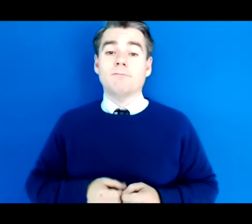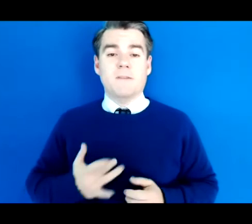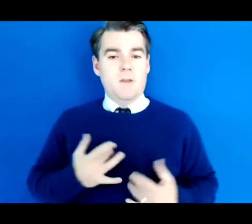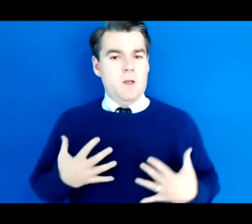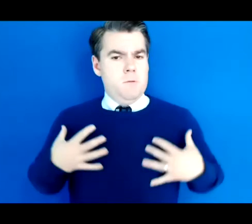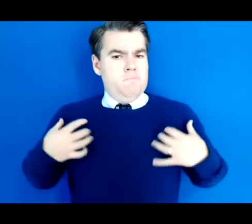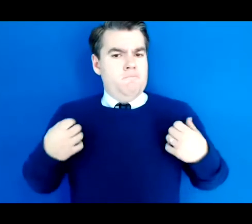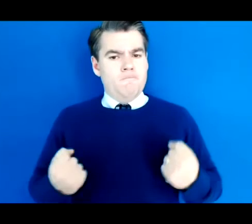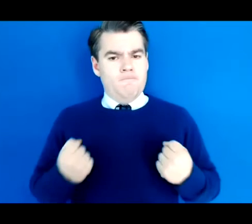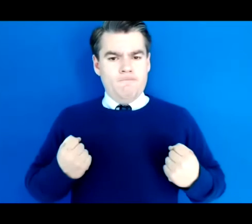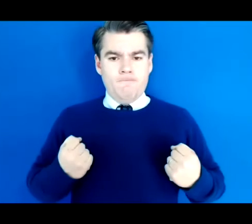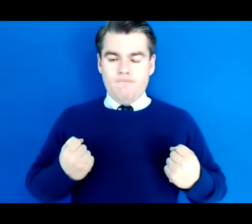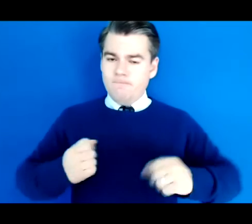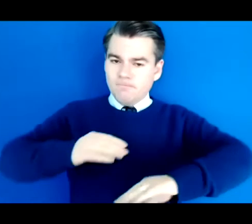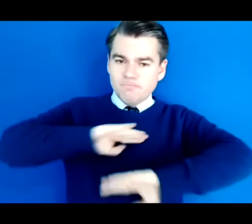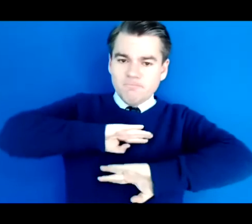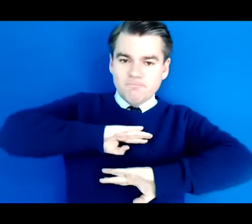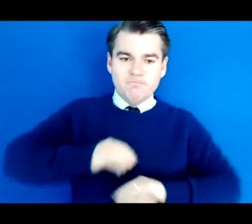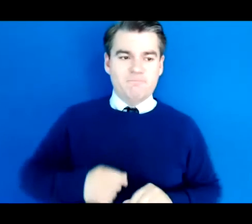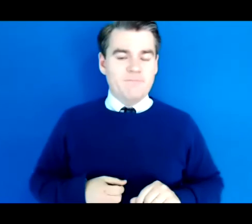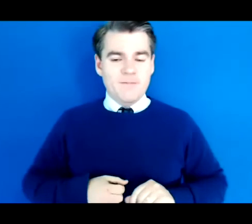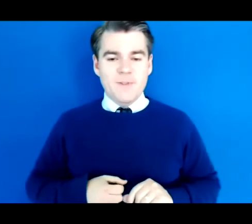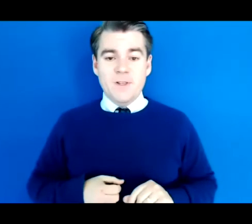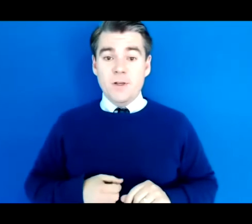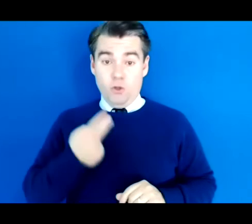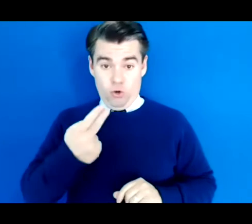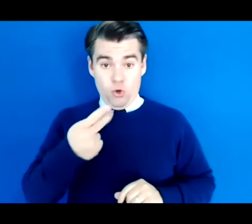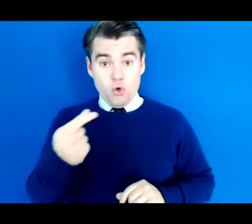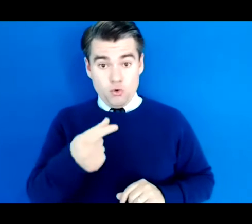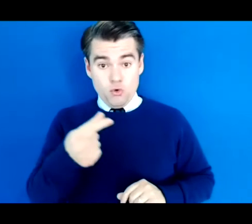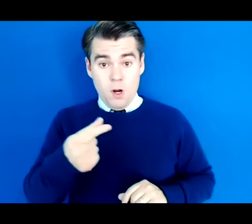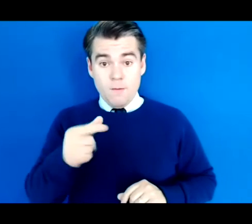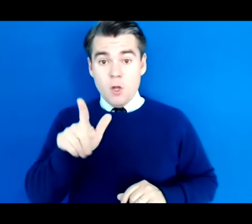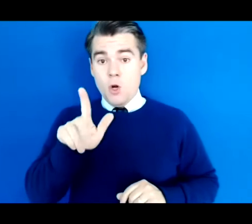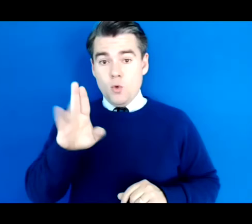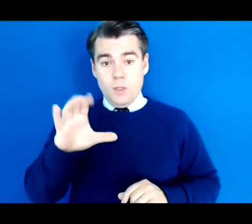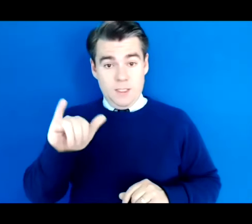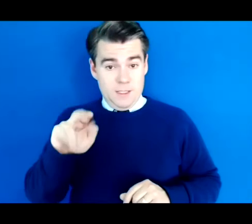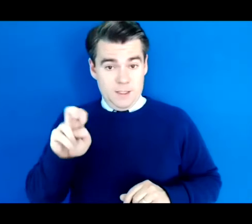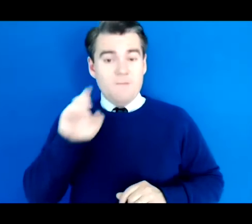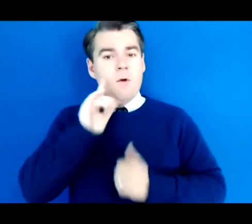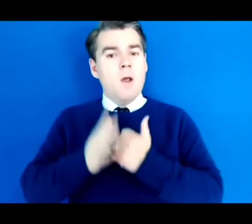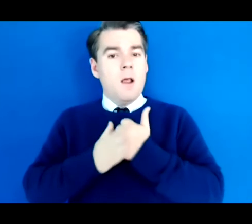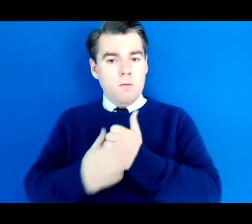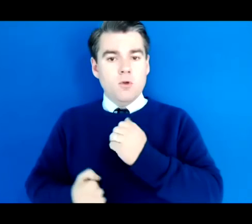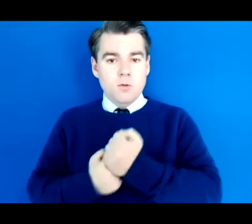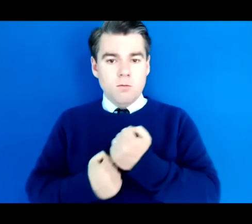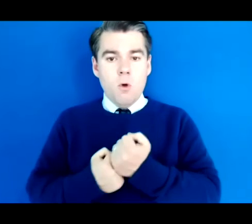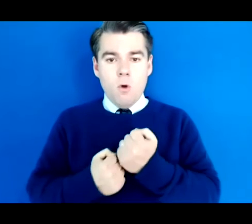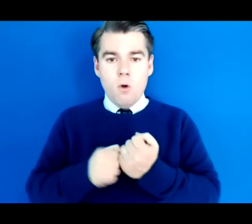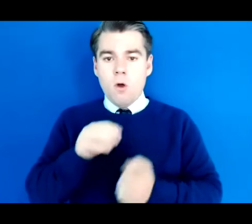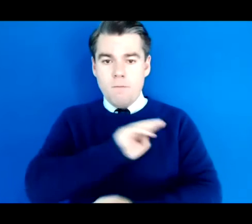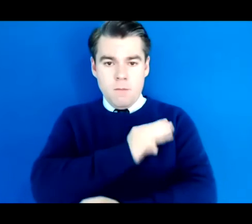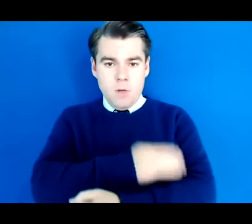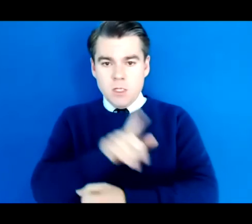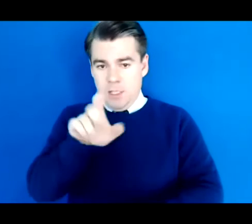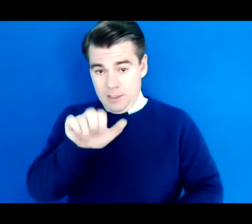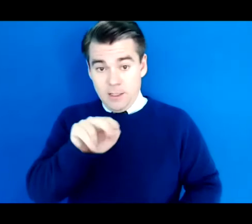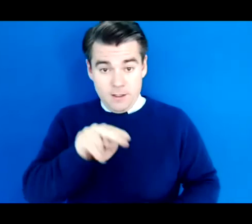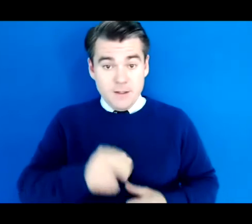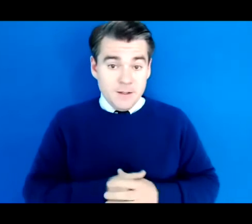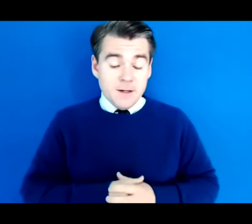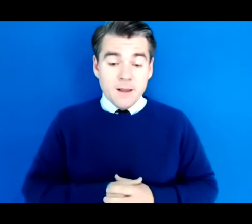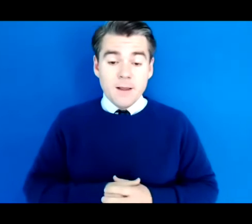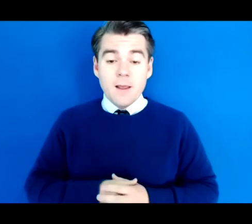satisfied, 2 grams of leucine to help support lean muscle, and